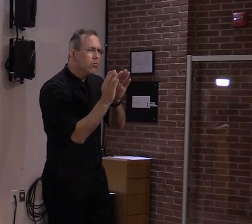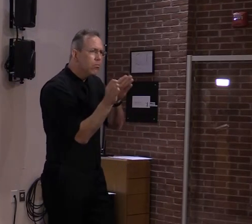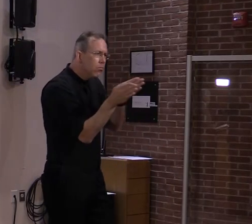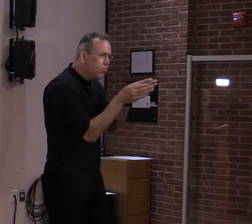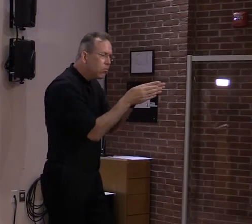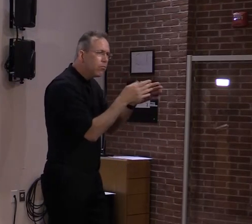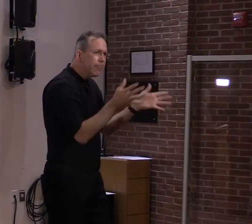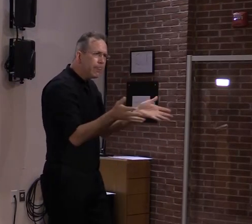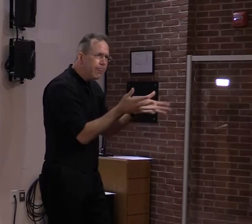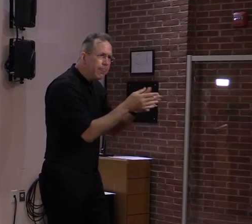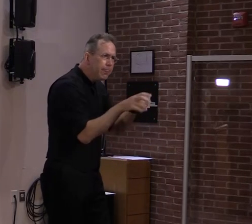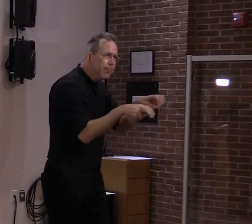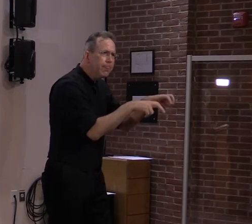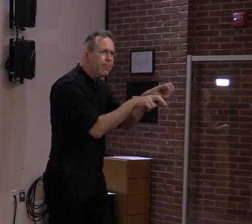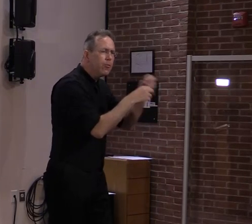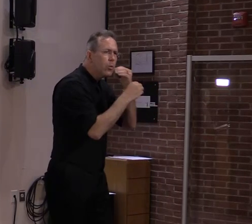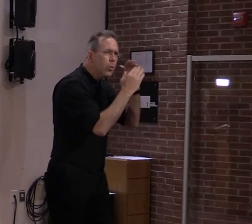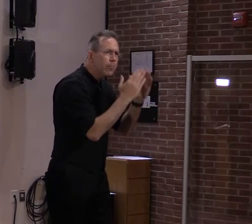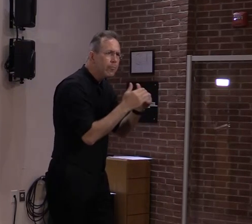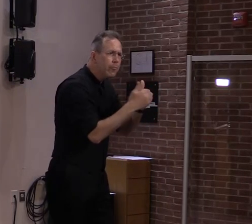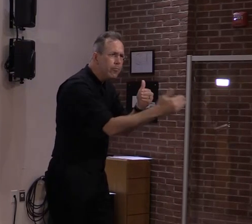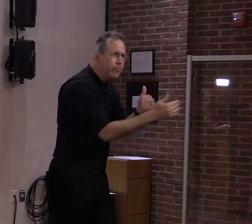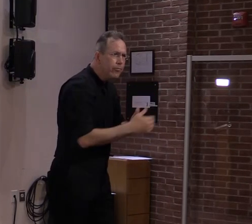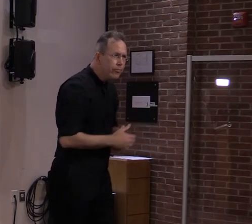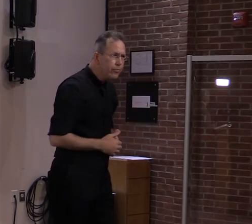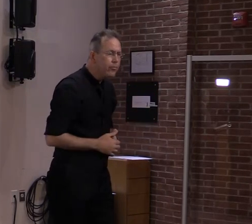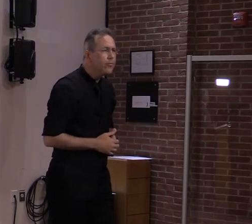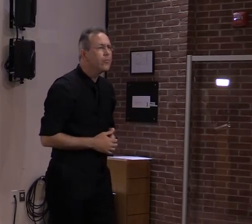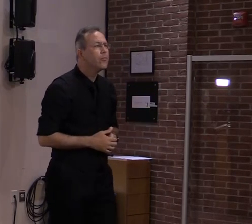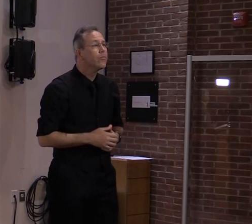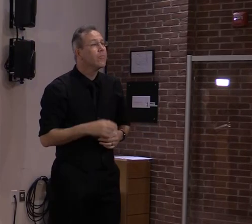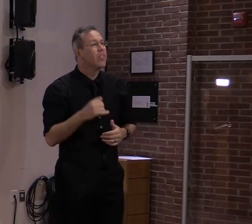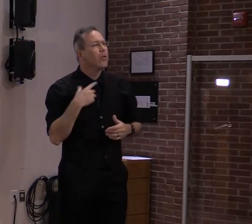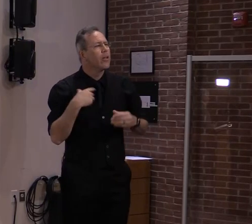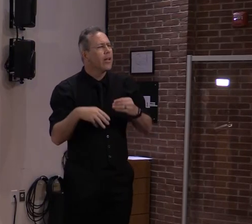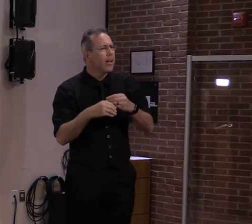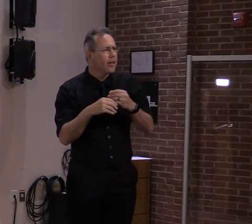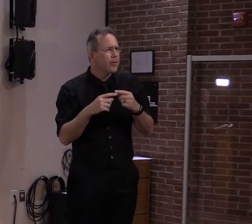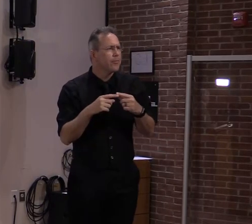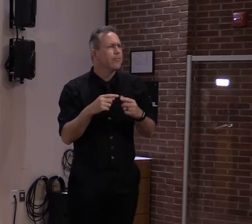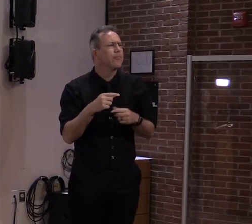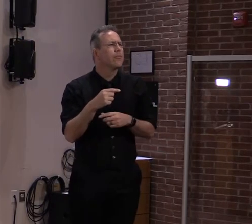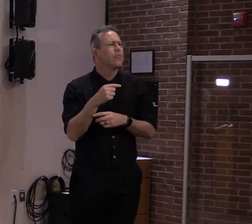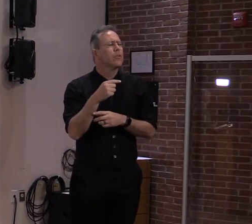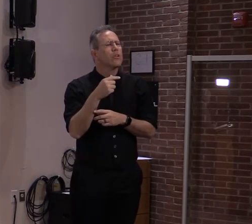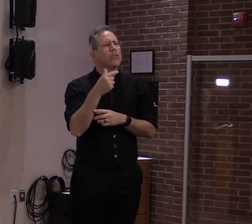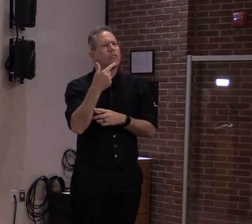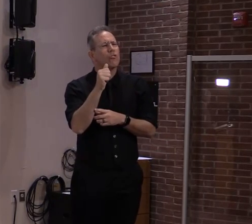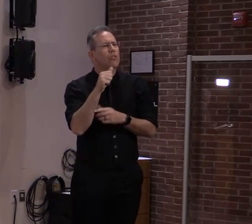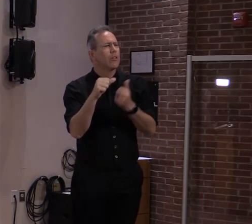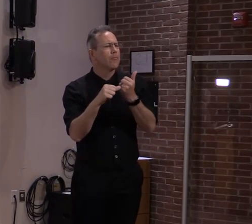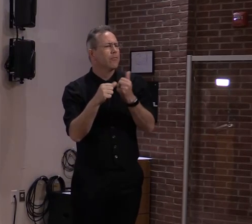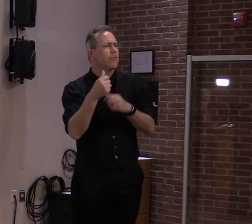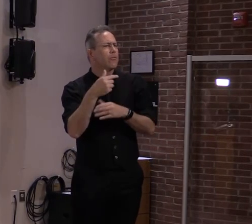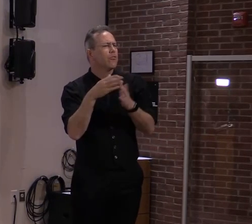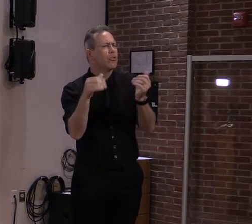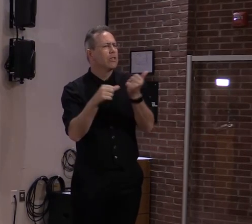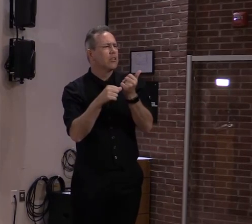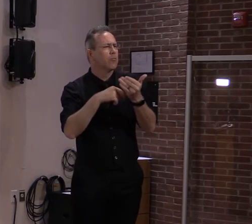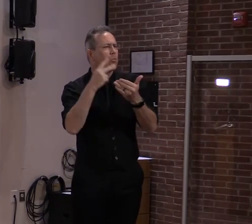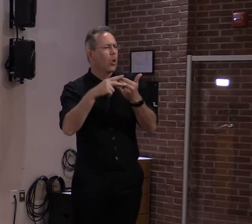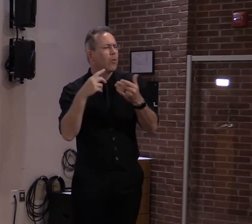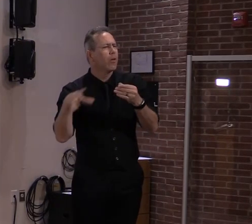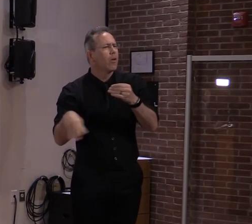to be sort of a permanent housing program. It was intended to help people that were in need for a particular night. But